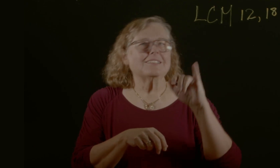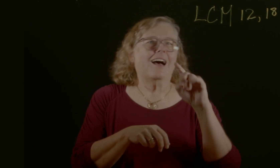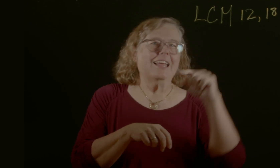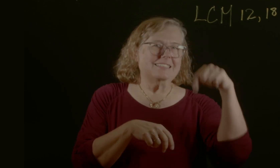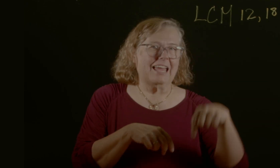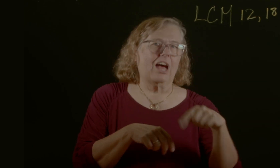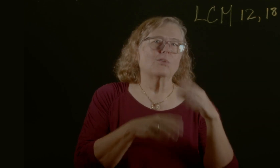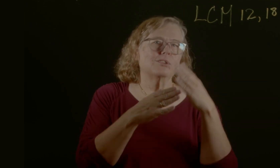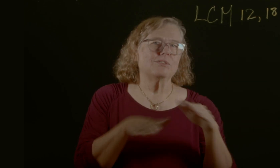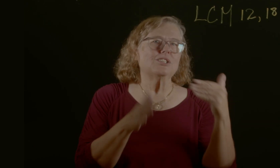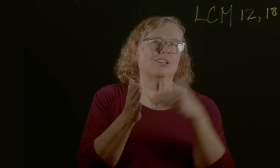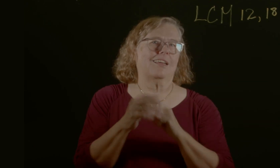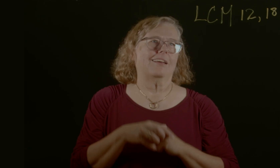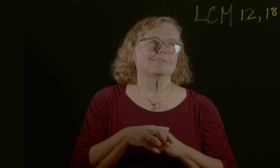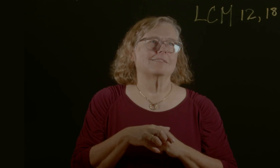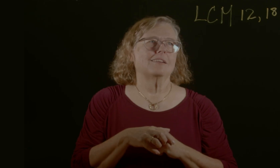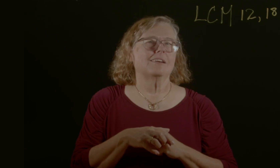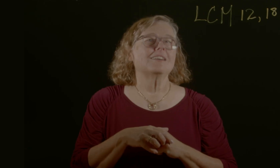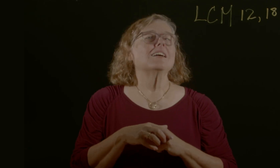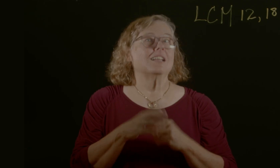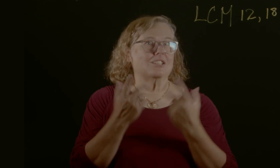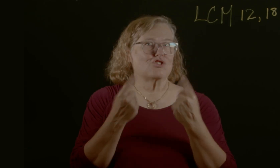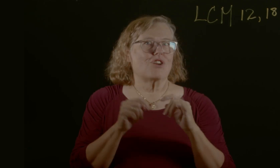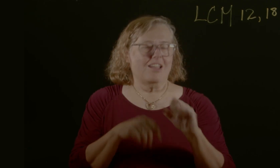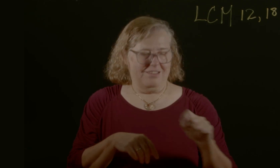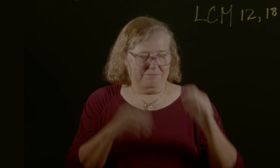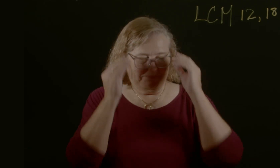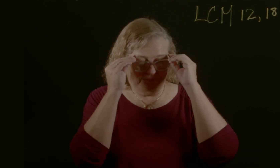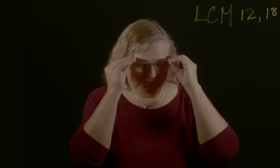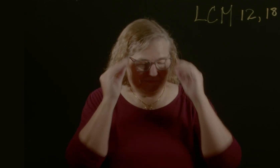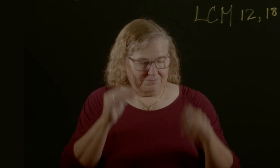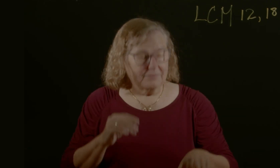upside down division again, like we did with greatest common factor.